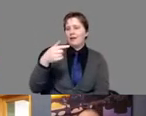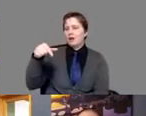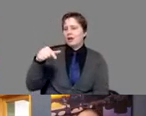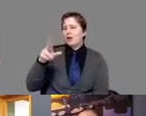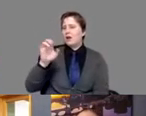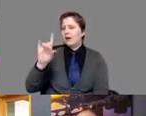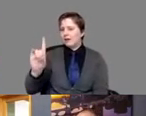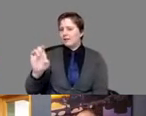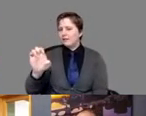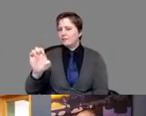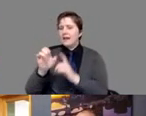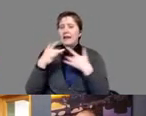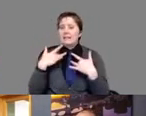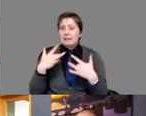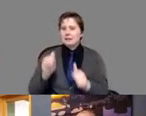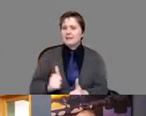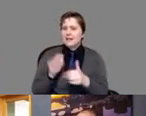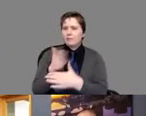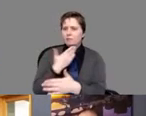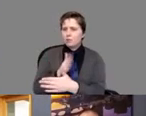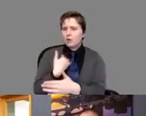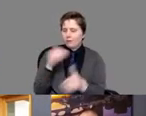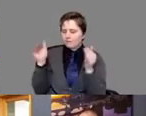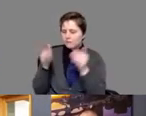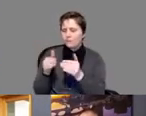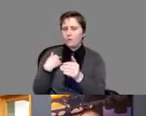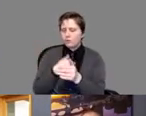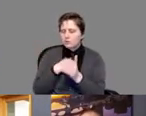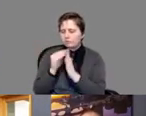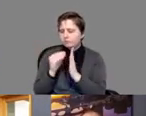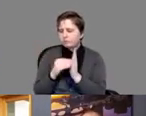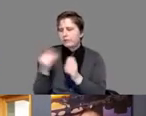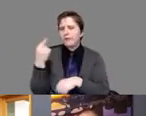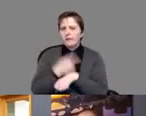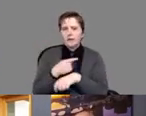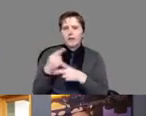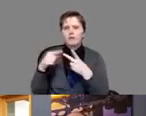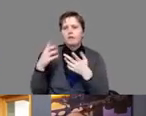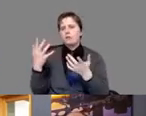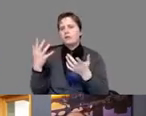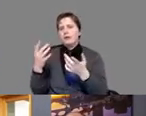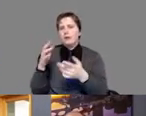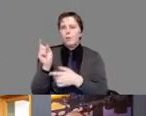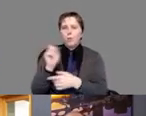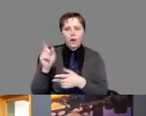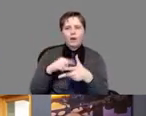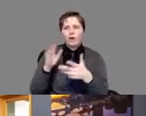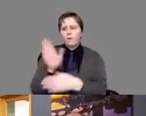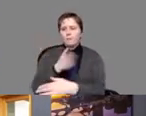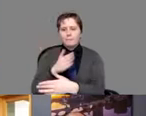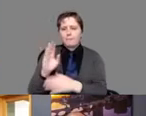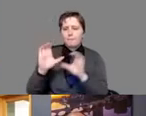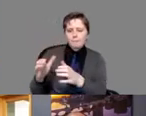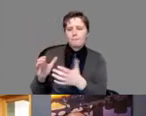been live music that we have focused on, and we just keep track of days and venues and bands.